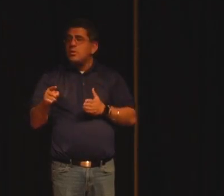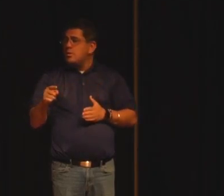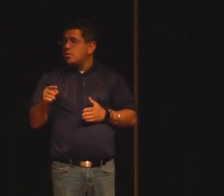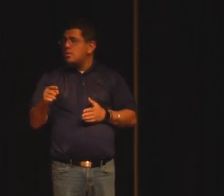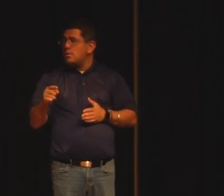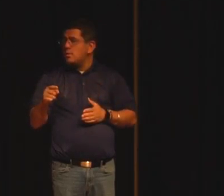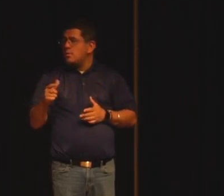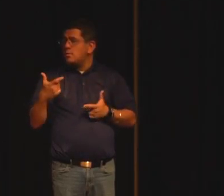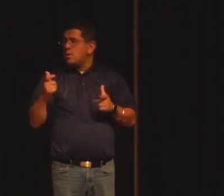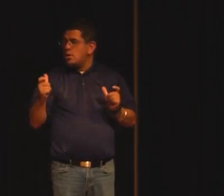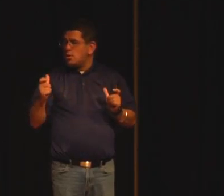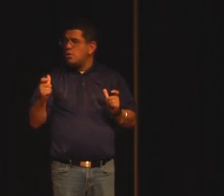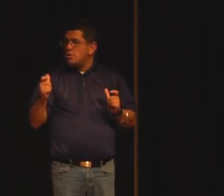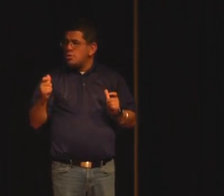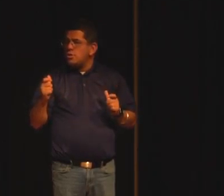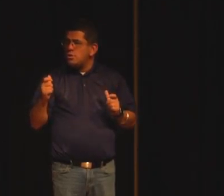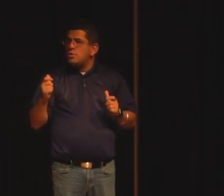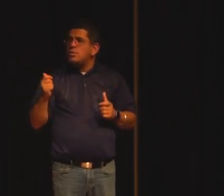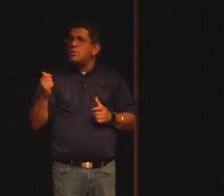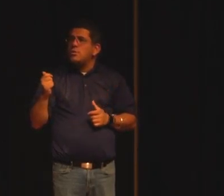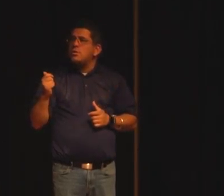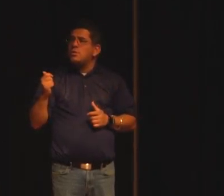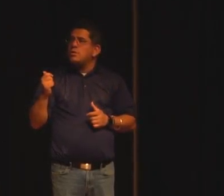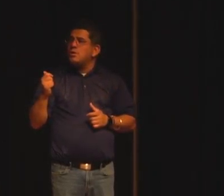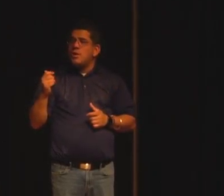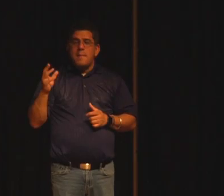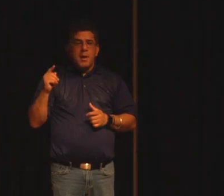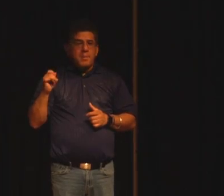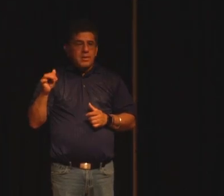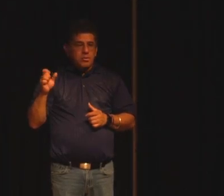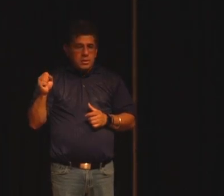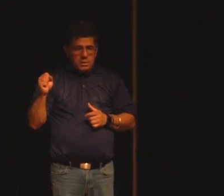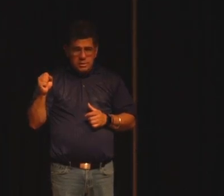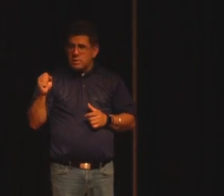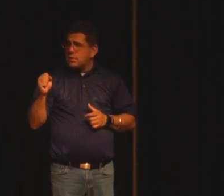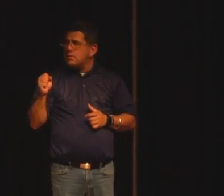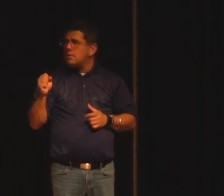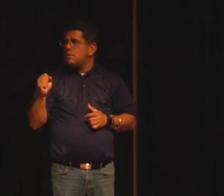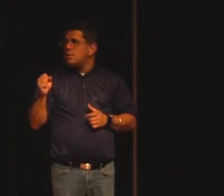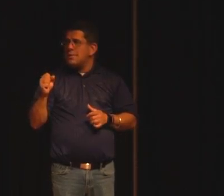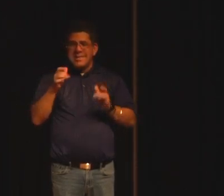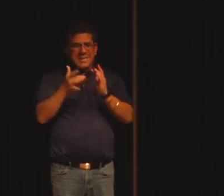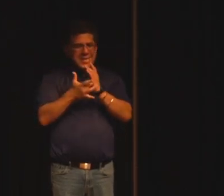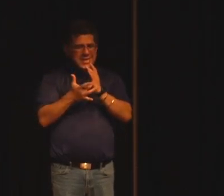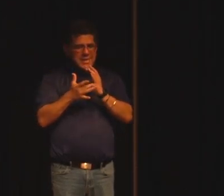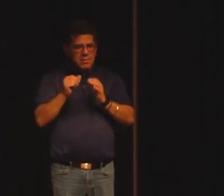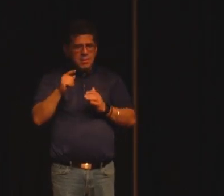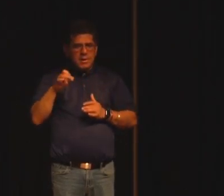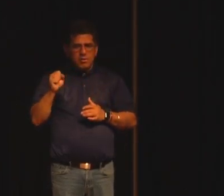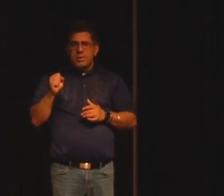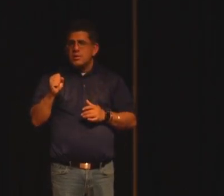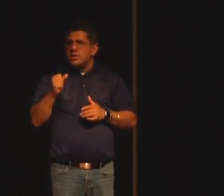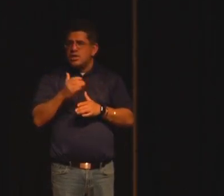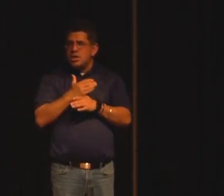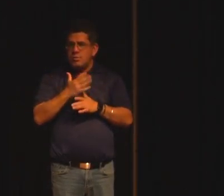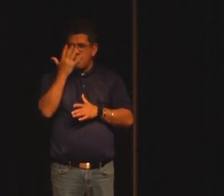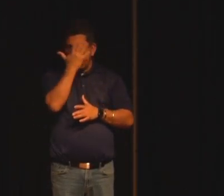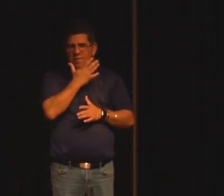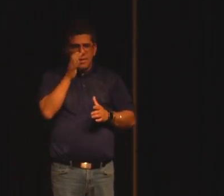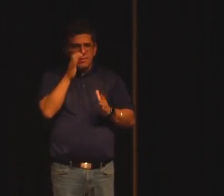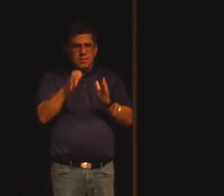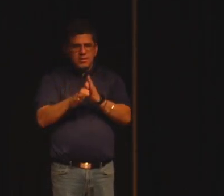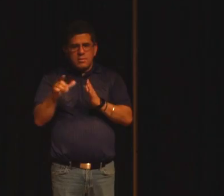It's part of a larger area of research called biometrics. A lot of the techniques that we use in biometrics are shared between face images